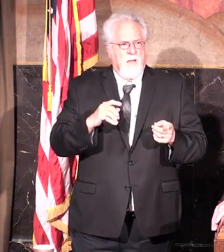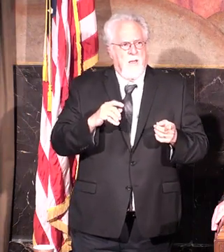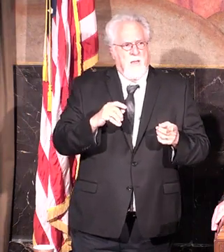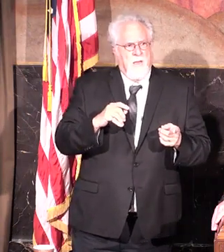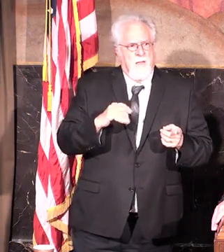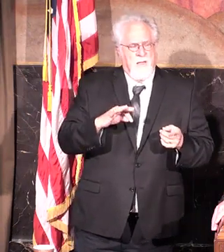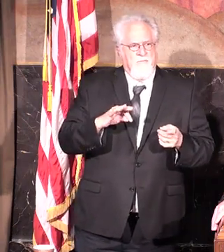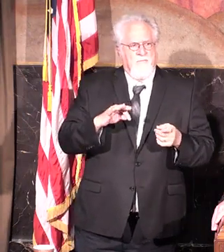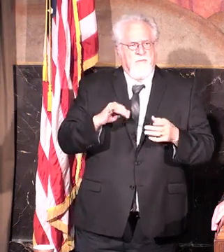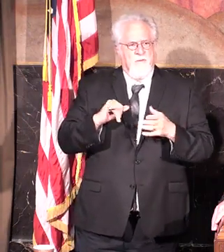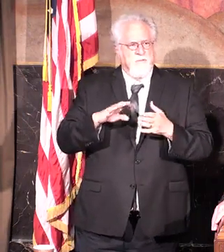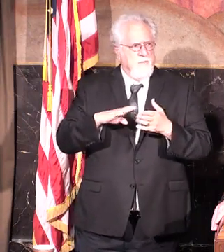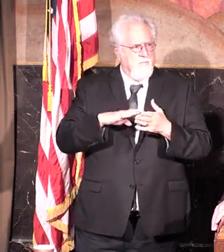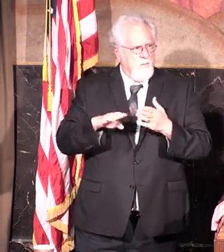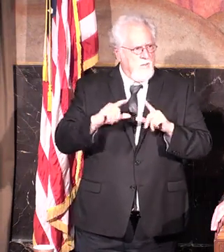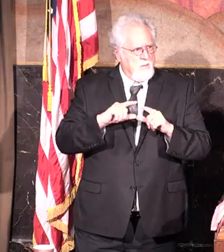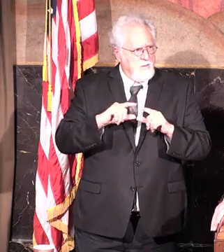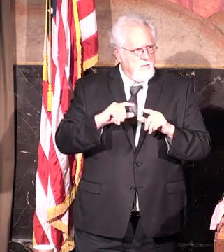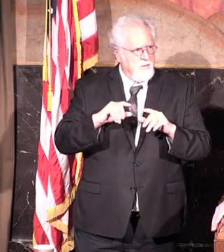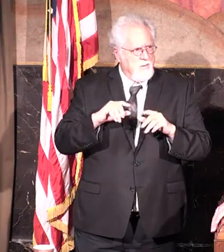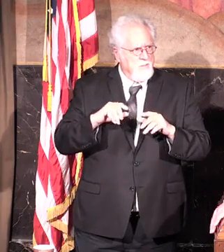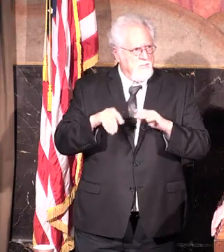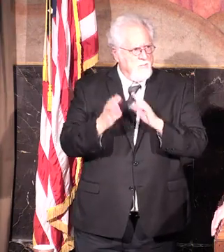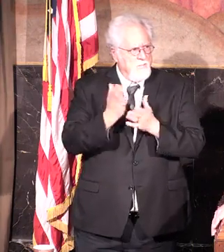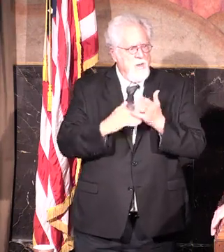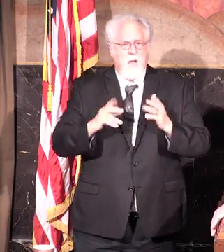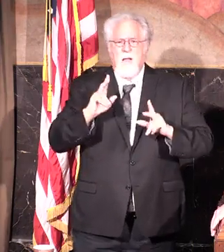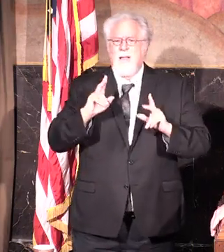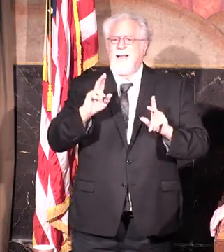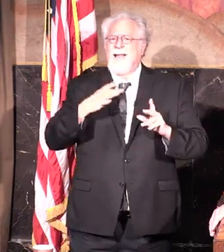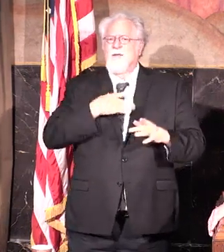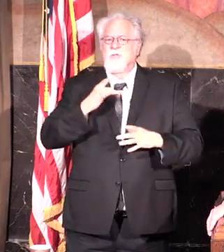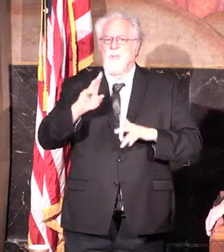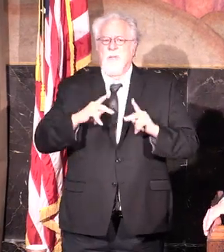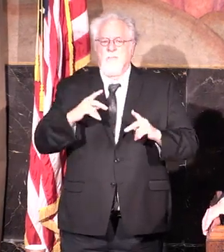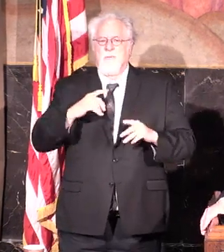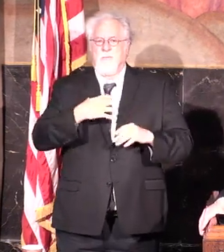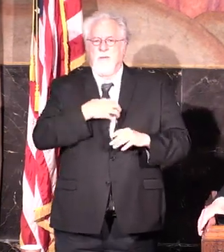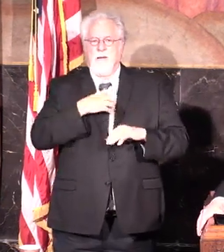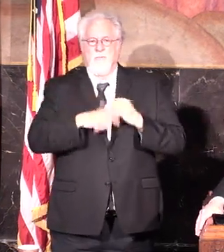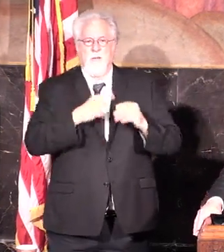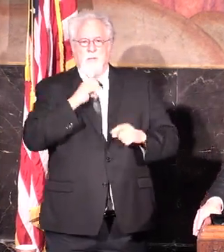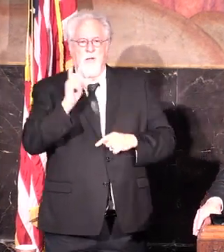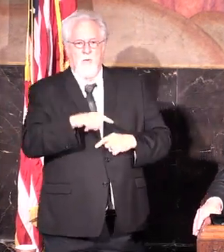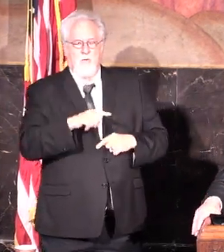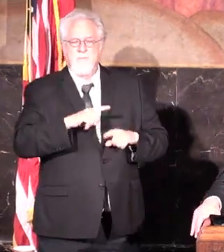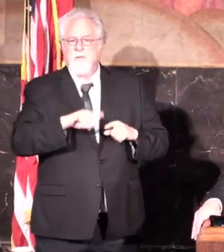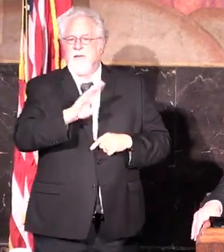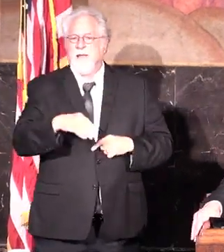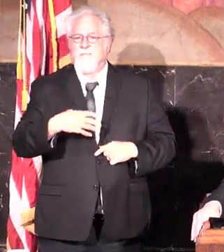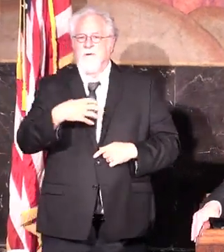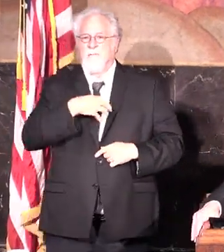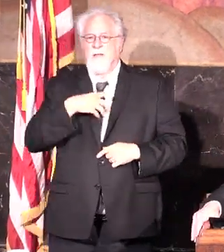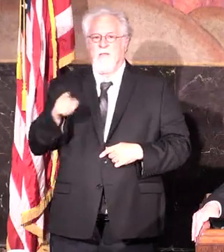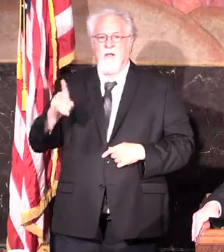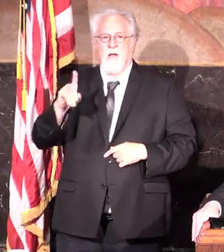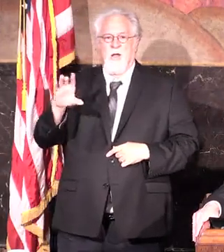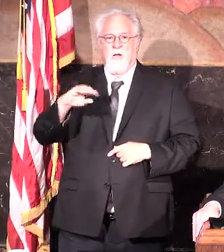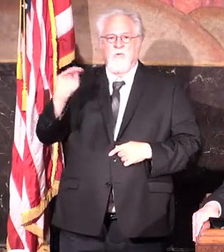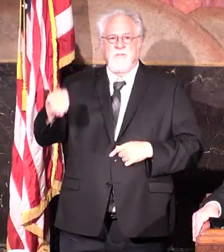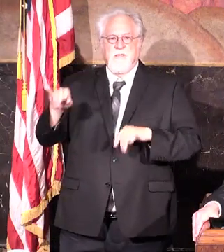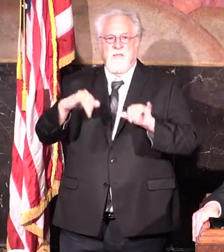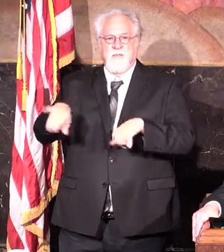what's going on, it's always interesting to me that people complain about my orders, but they never complain about the fact that they are 100% consistent